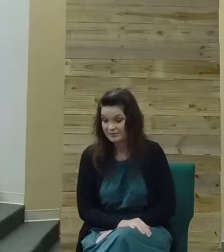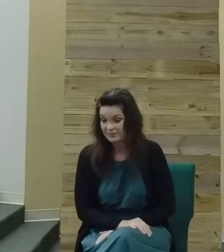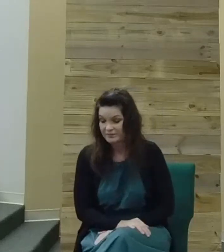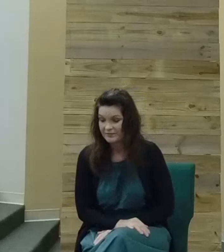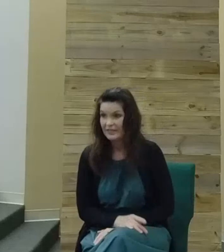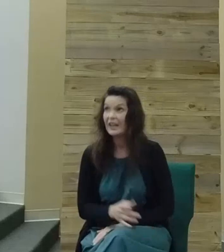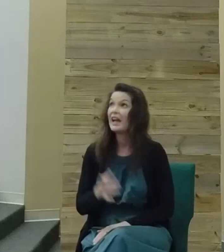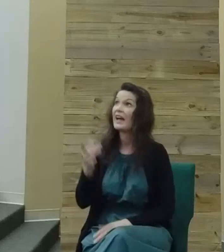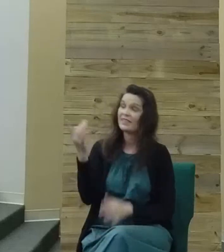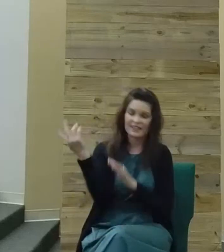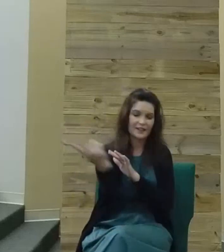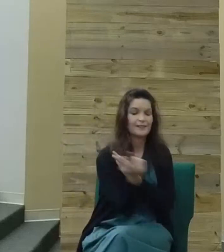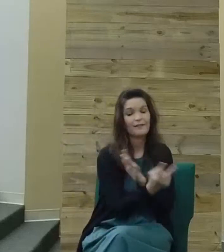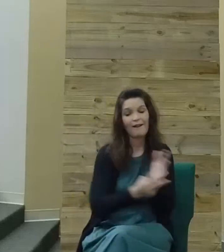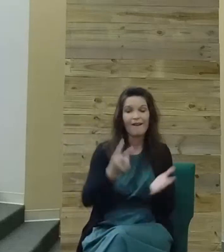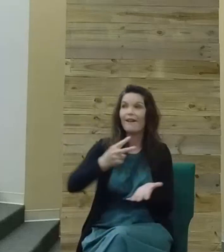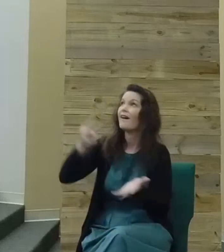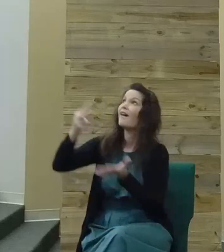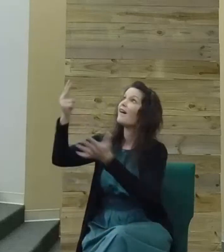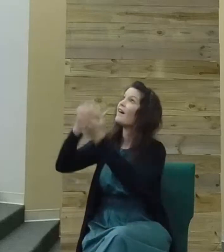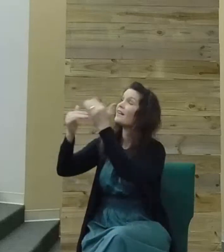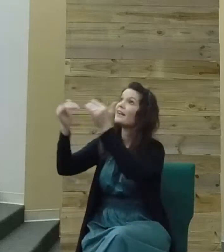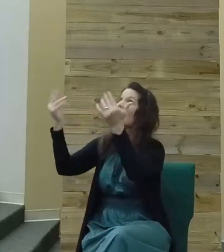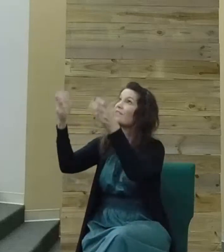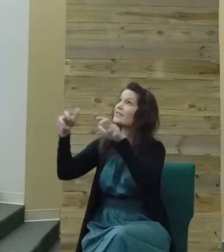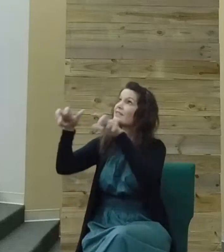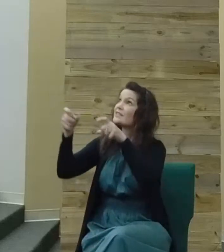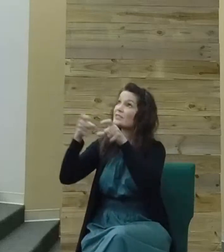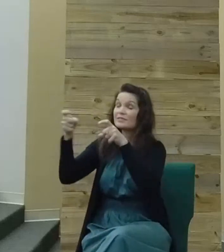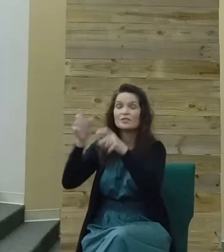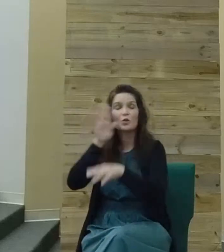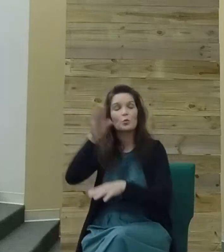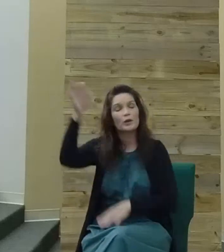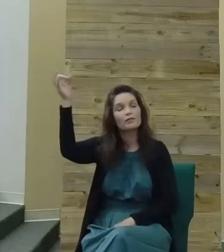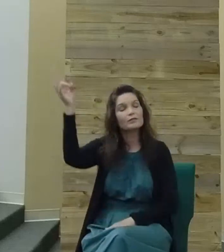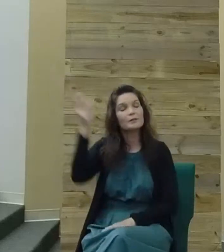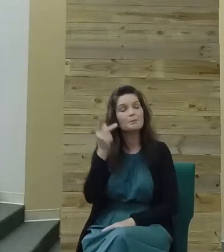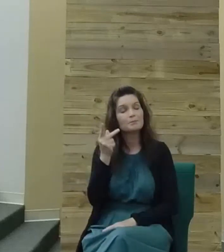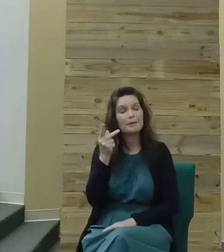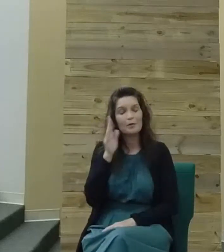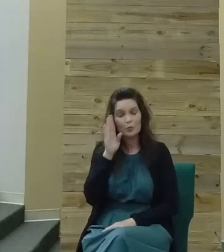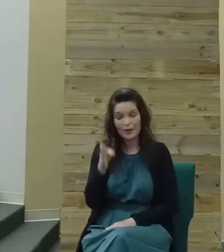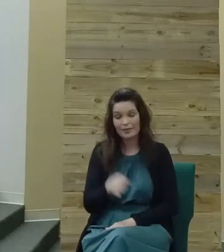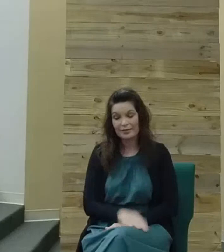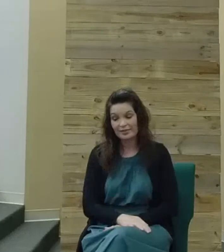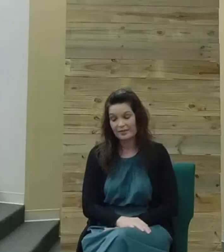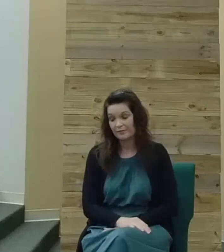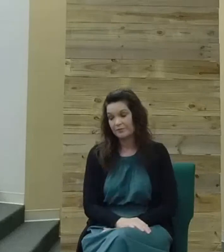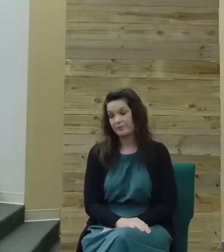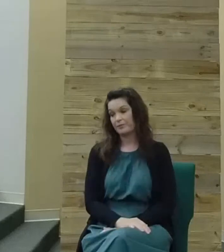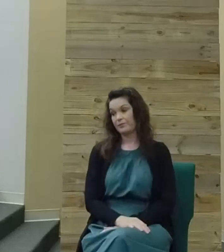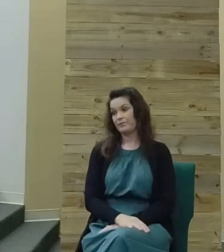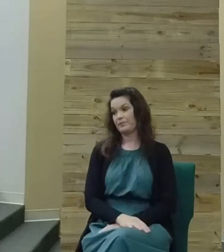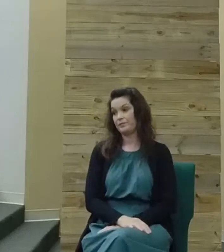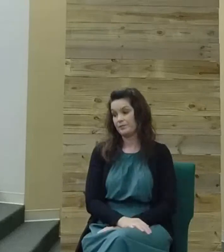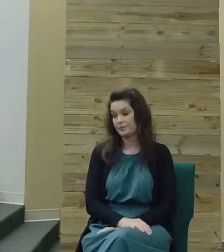He ascended to heaven. He's seated at the right hand of the Father, and he will return again one day.